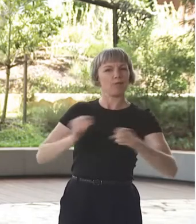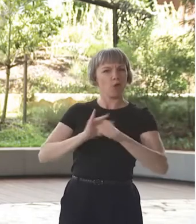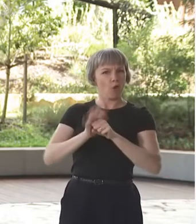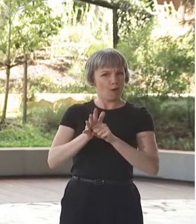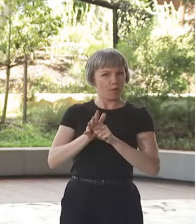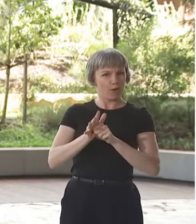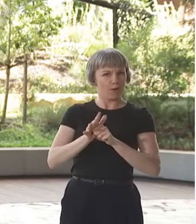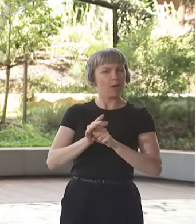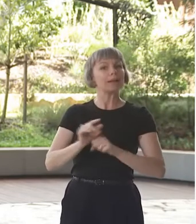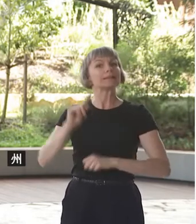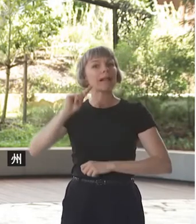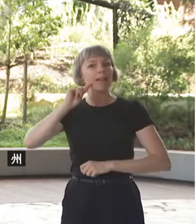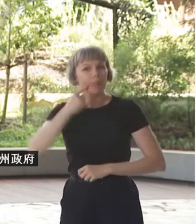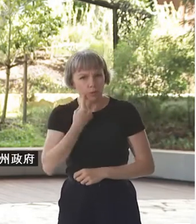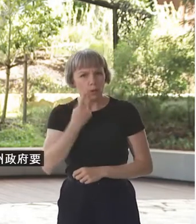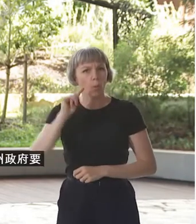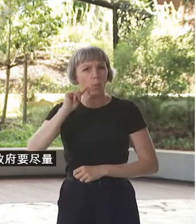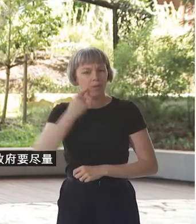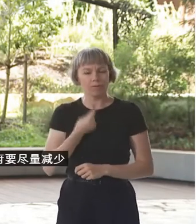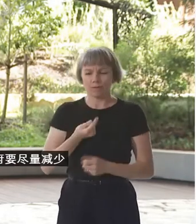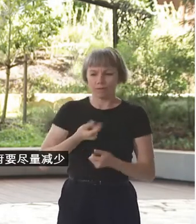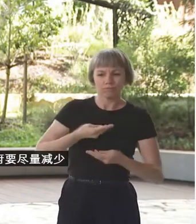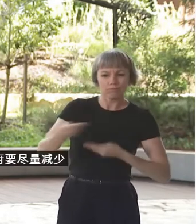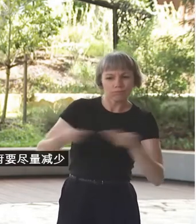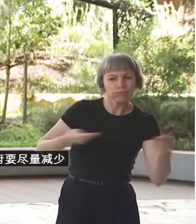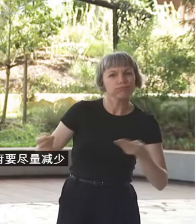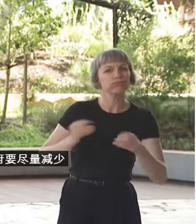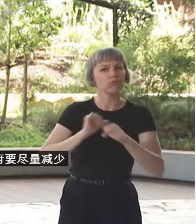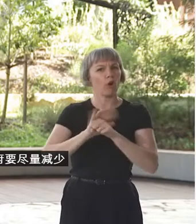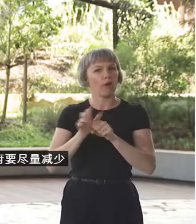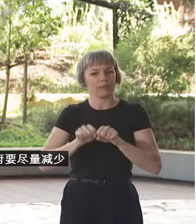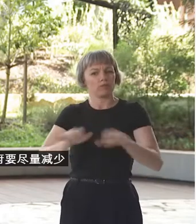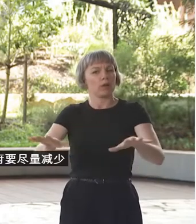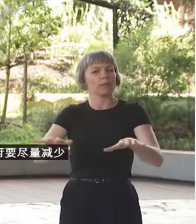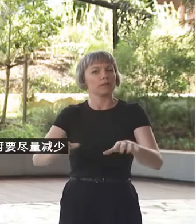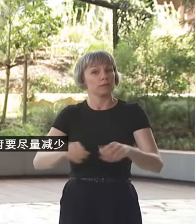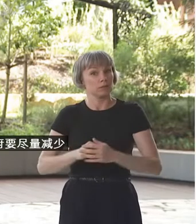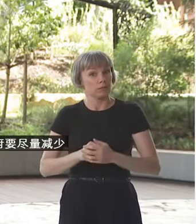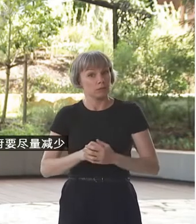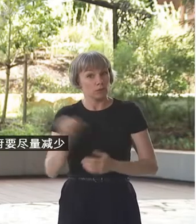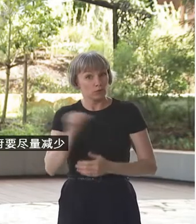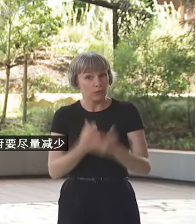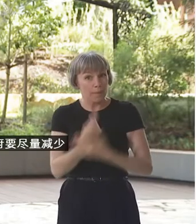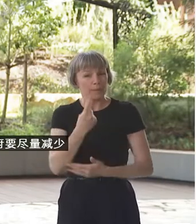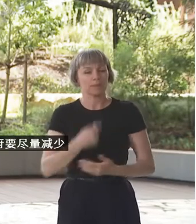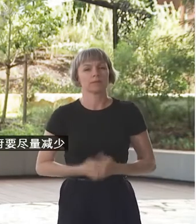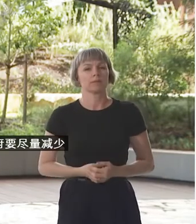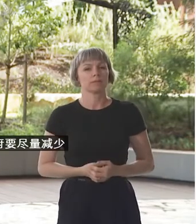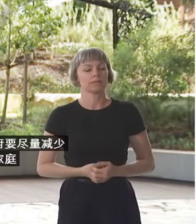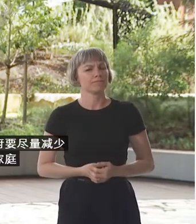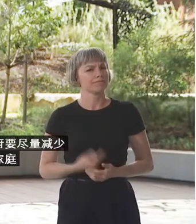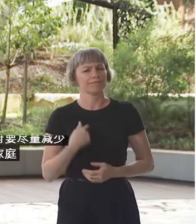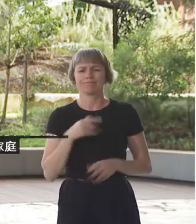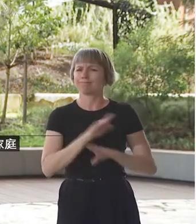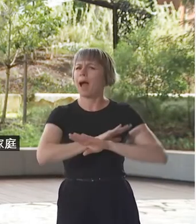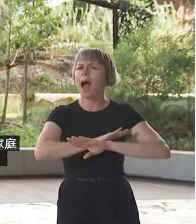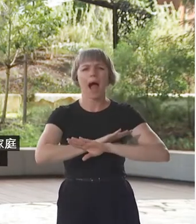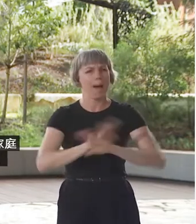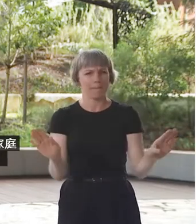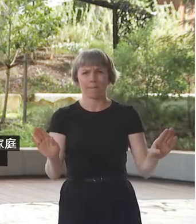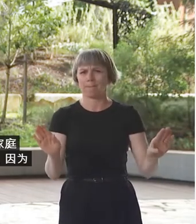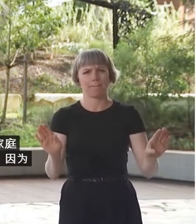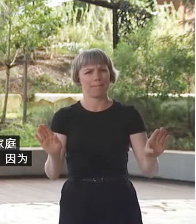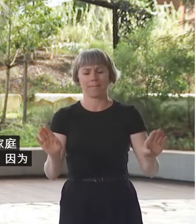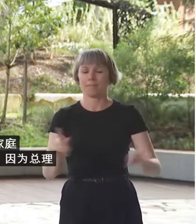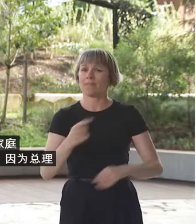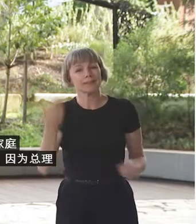we've made it very clear here in our state to minimise large household gatherings. In addition to that, as the